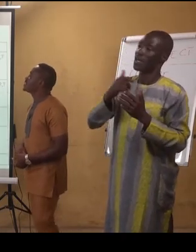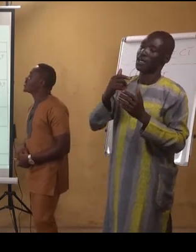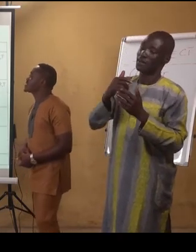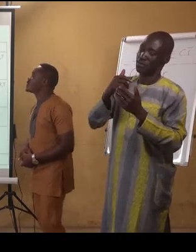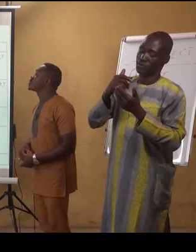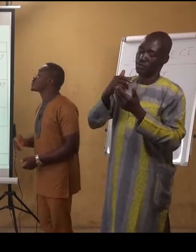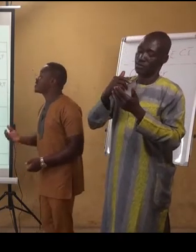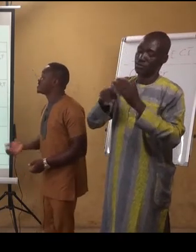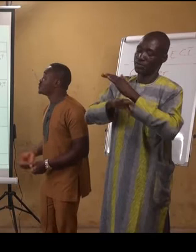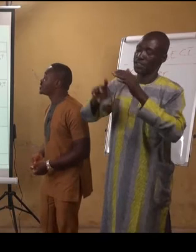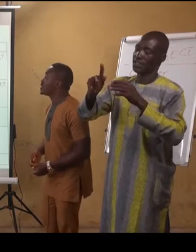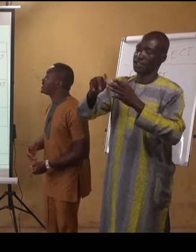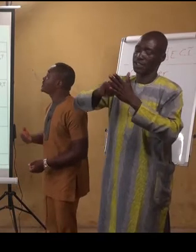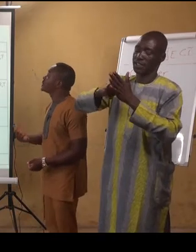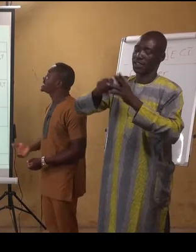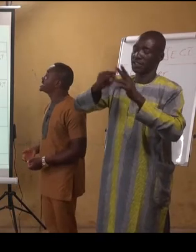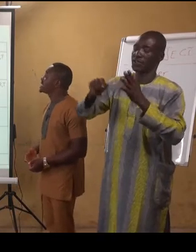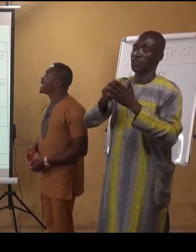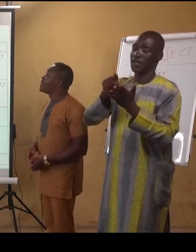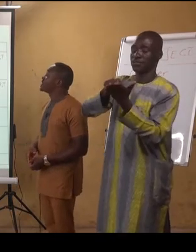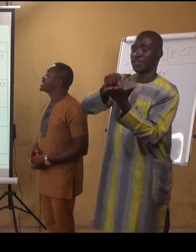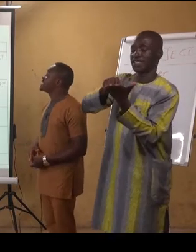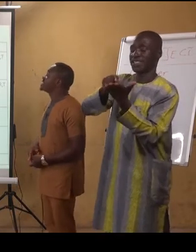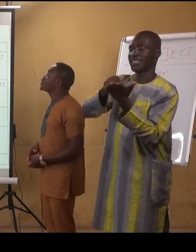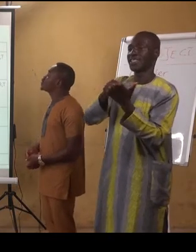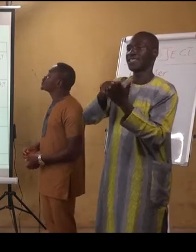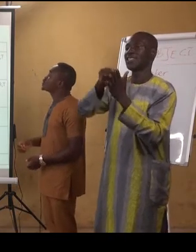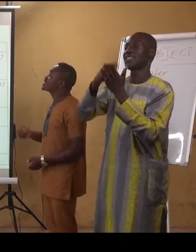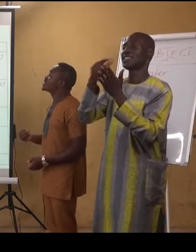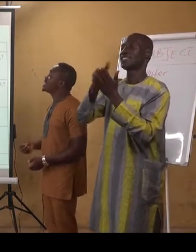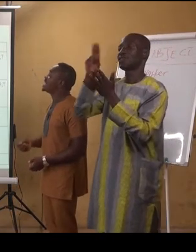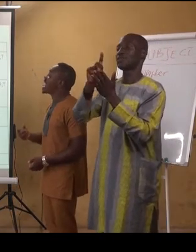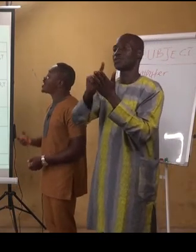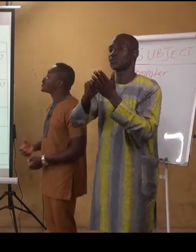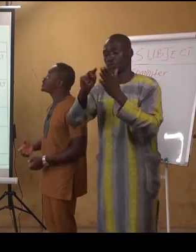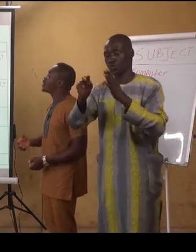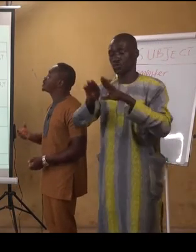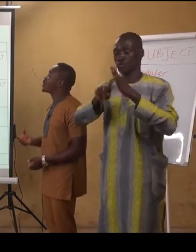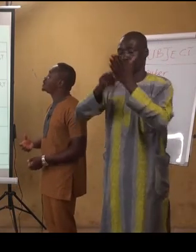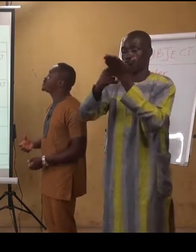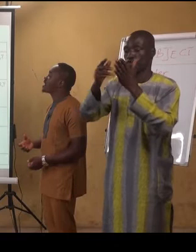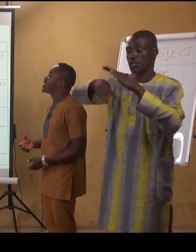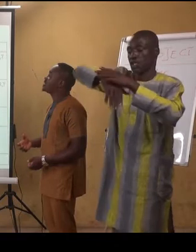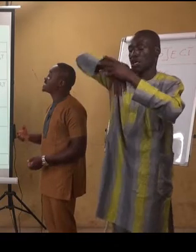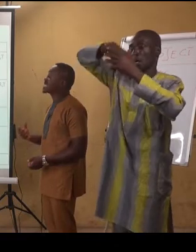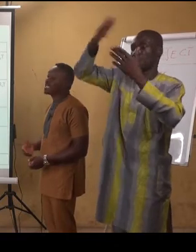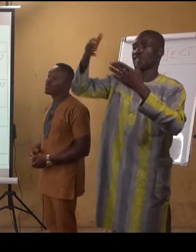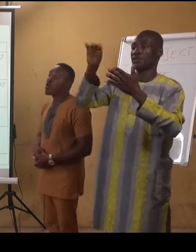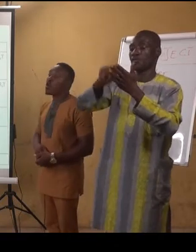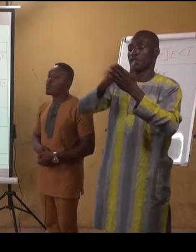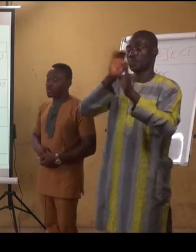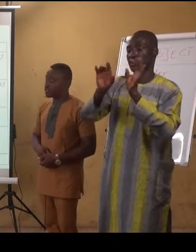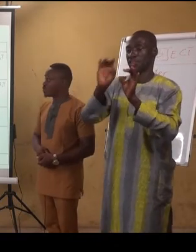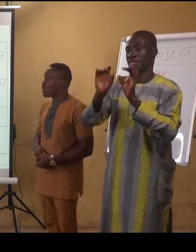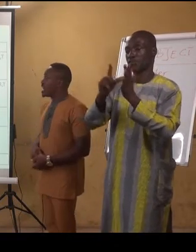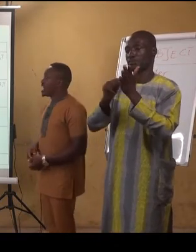basic keywords, also continuation. We have the print. Print, this is used to display the output of the computer on the screen